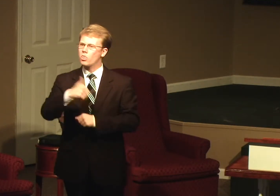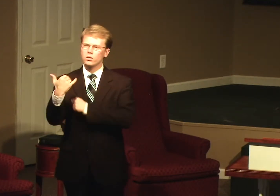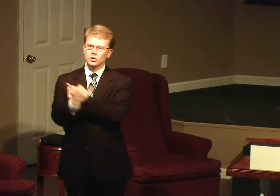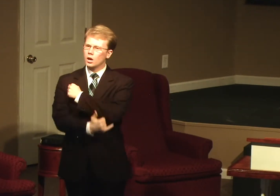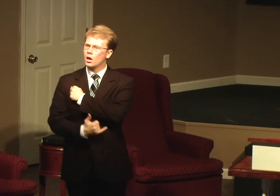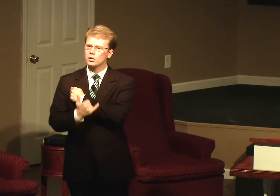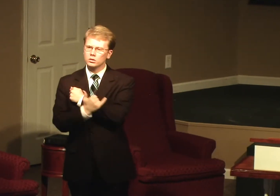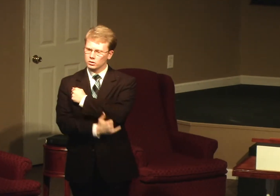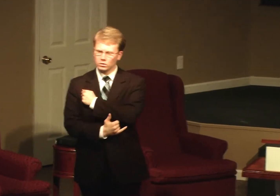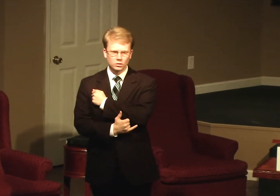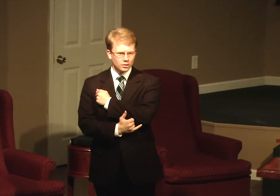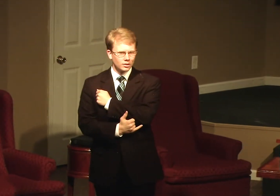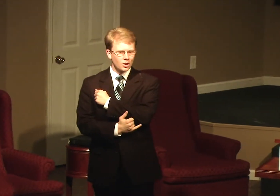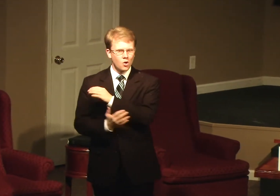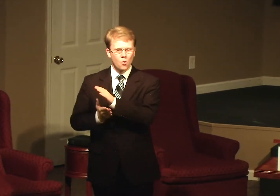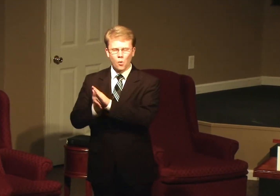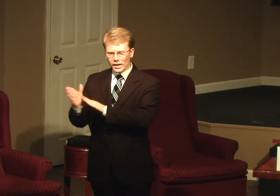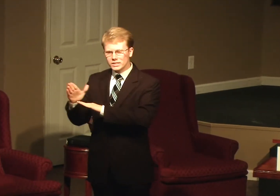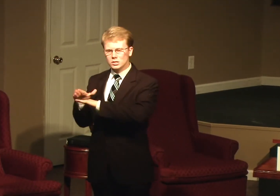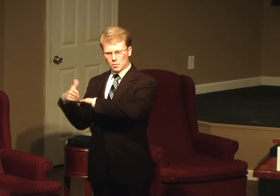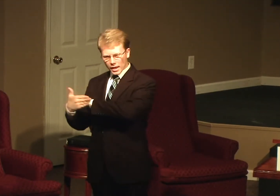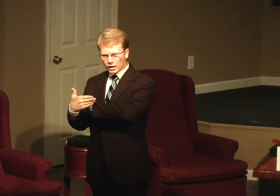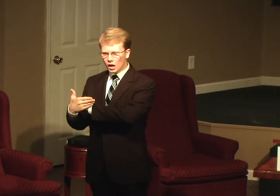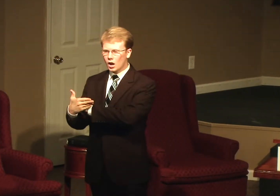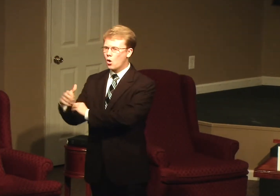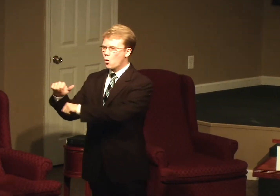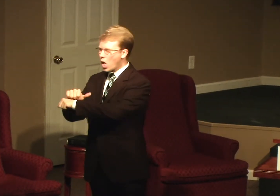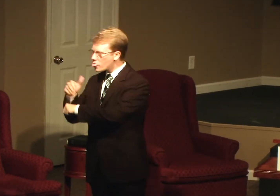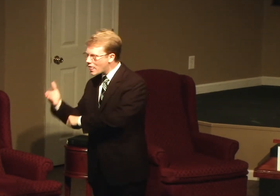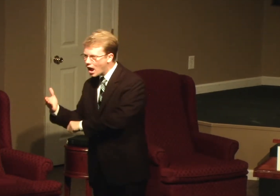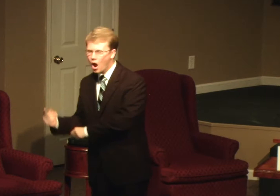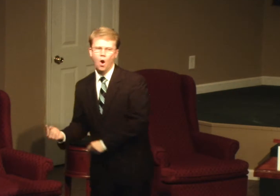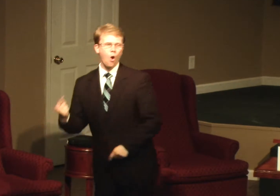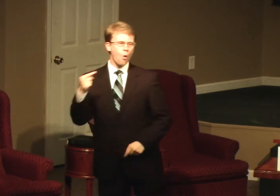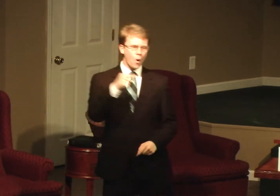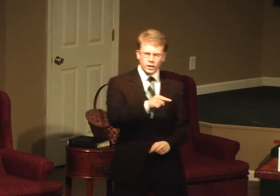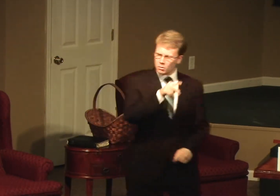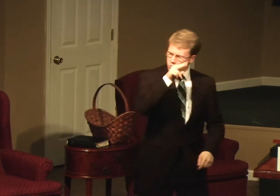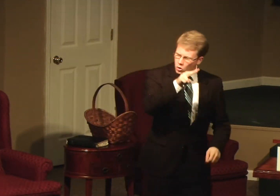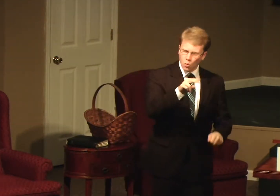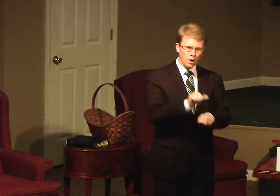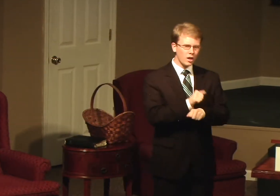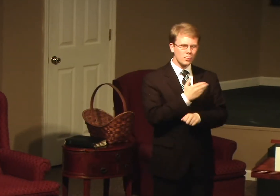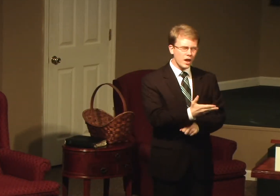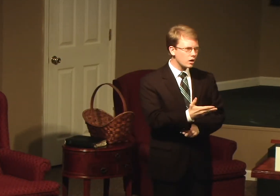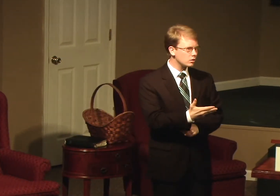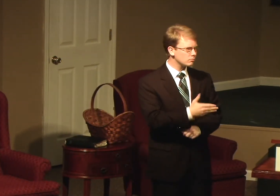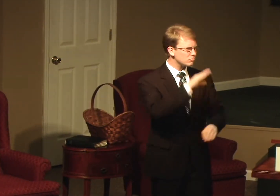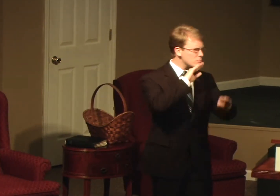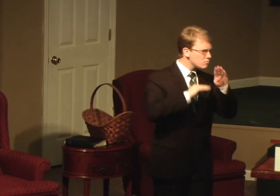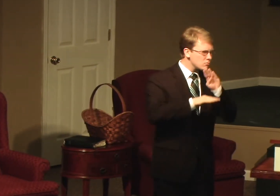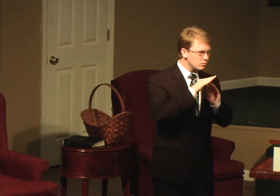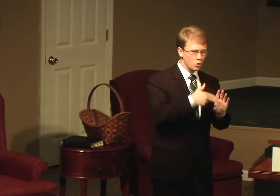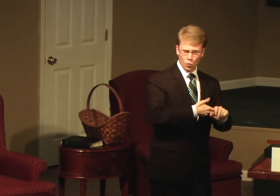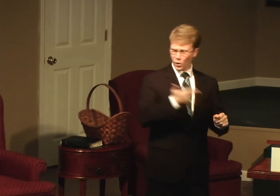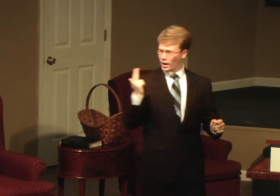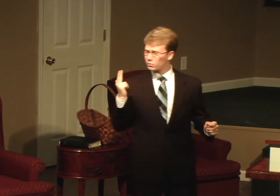people in another country. Went to Jamaica first, then went to Peru to work there, was